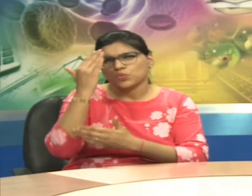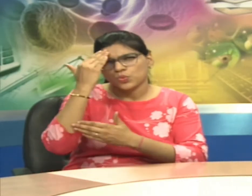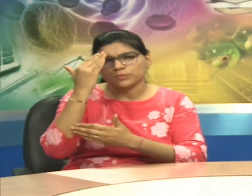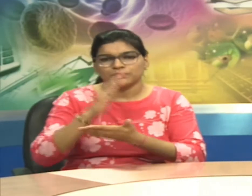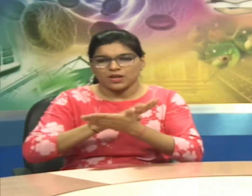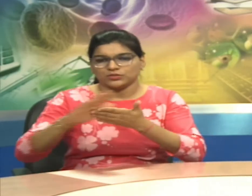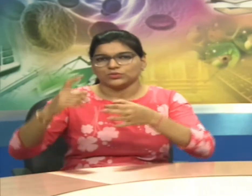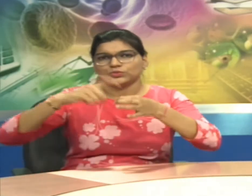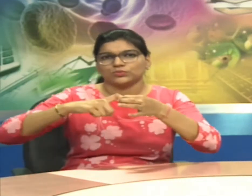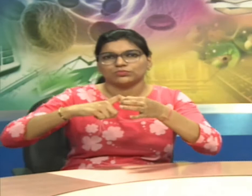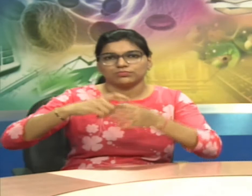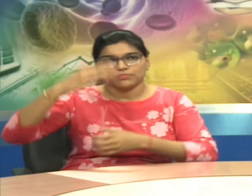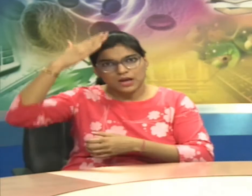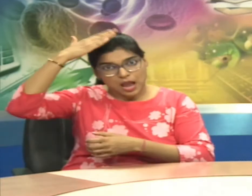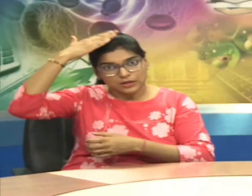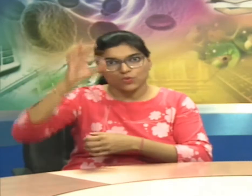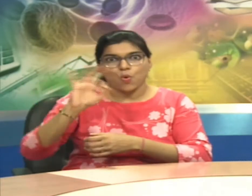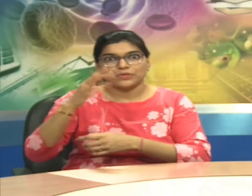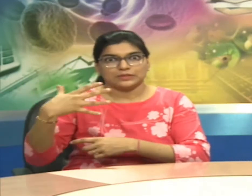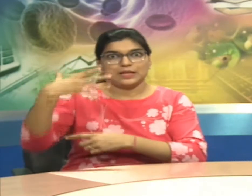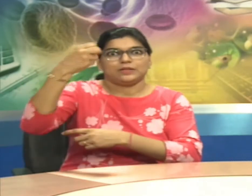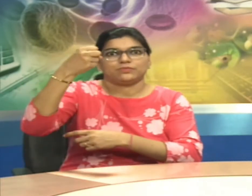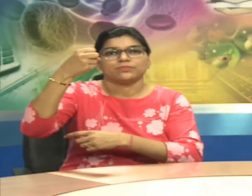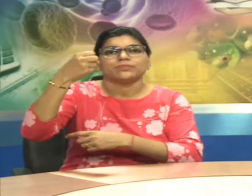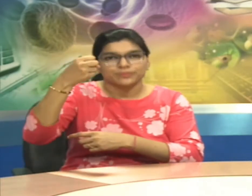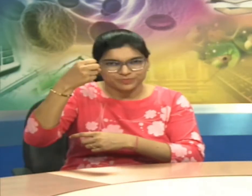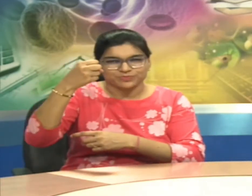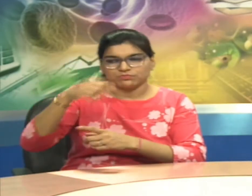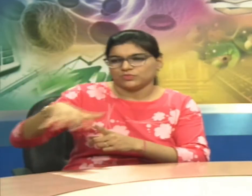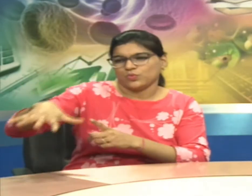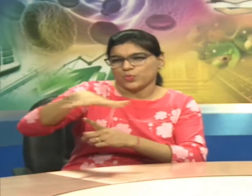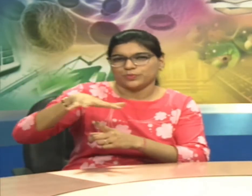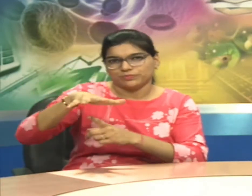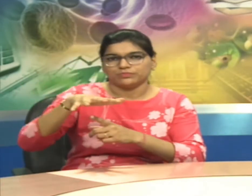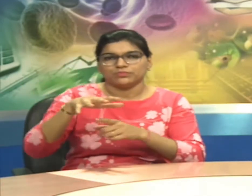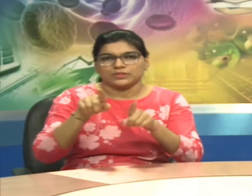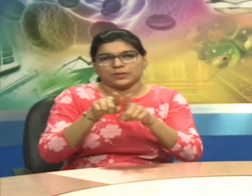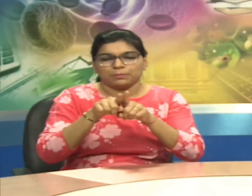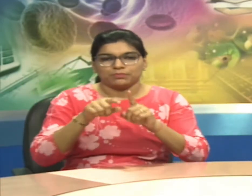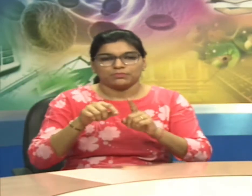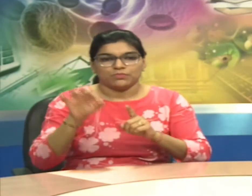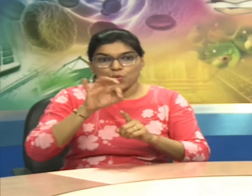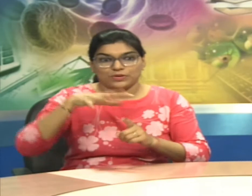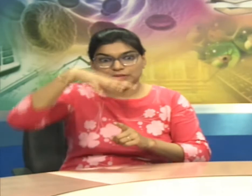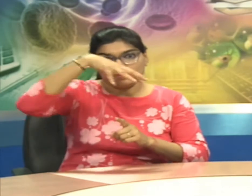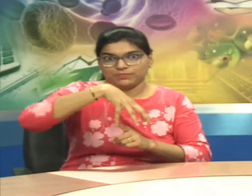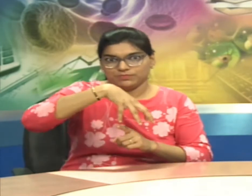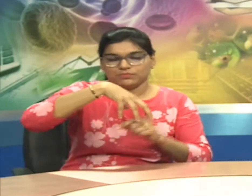You all know, next word is headquarter. As you all know, headquarter is the place